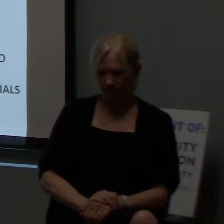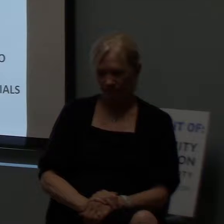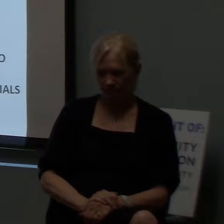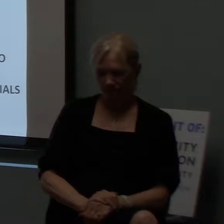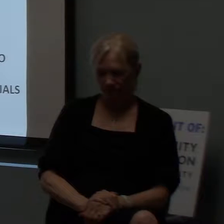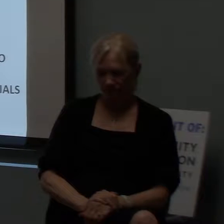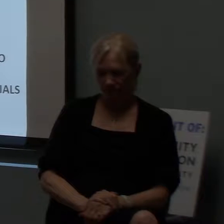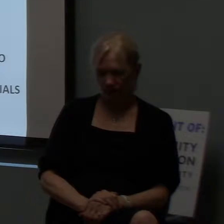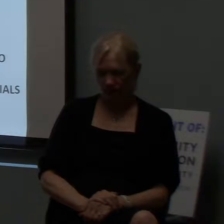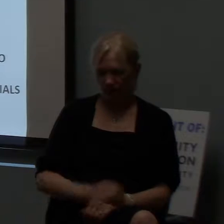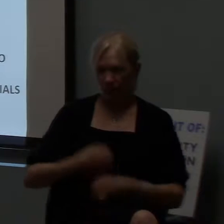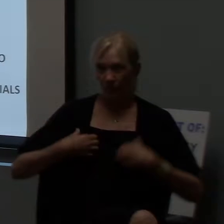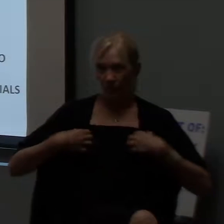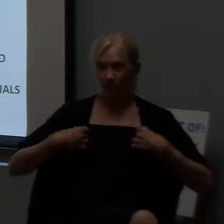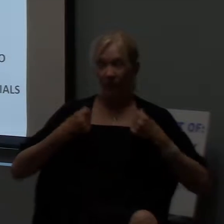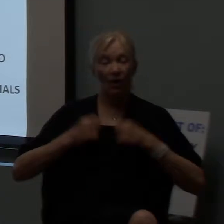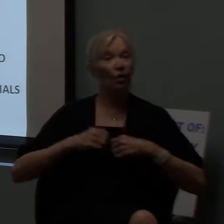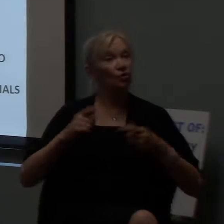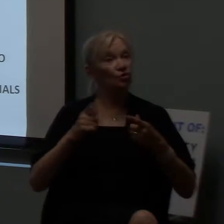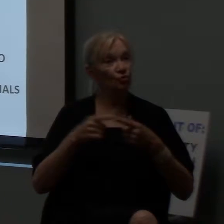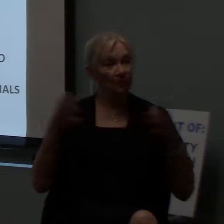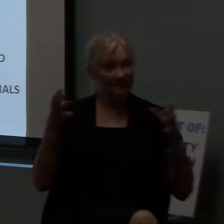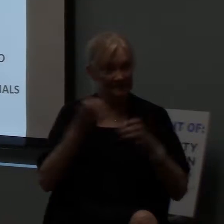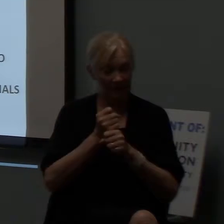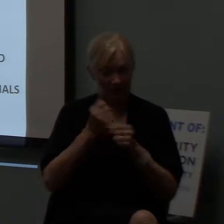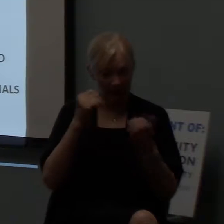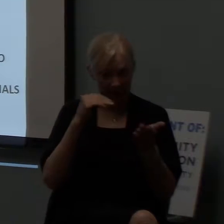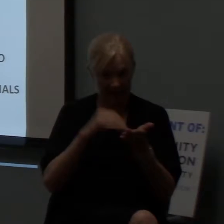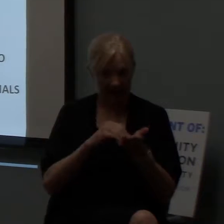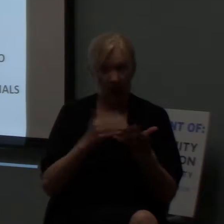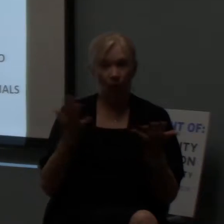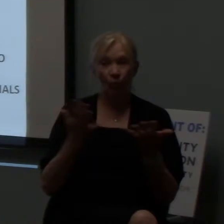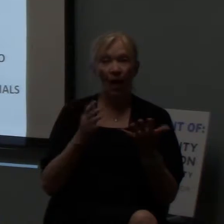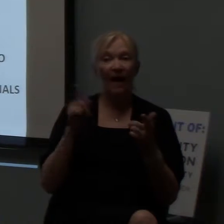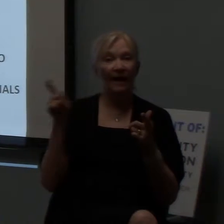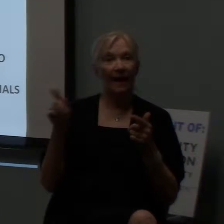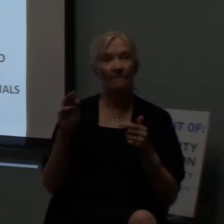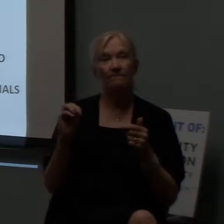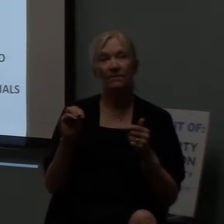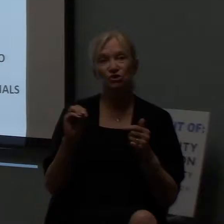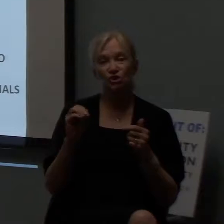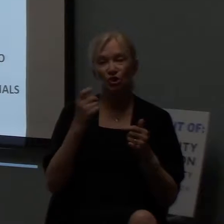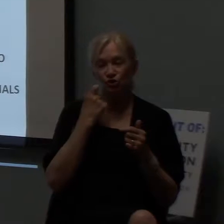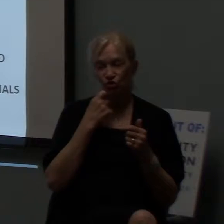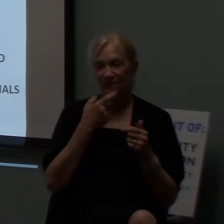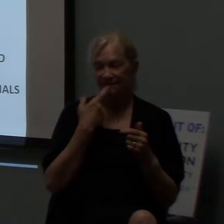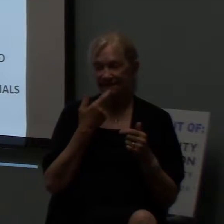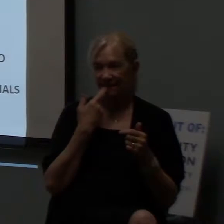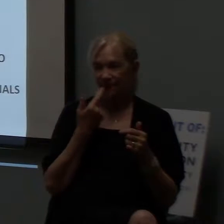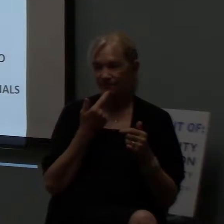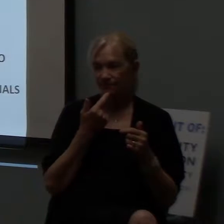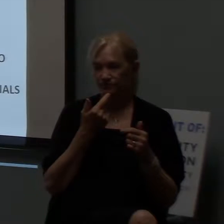So this summarizes again what Michelle just said.